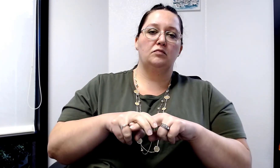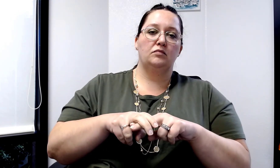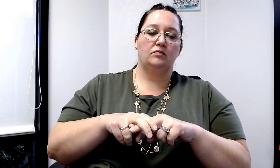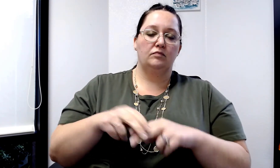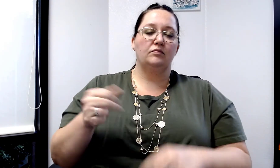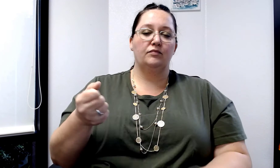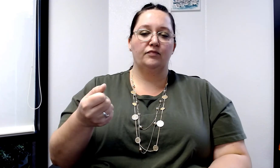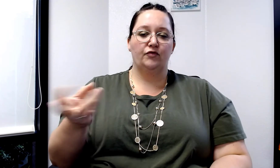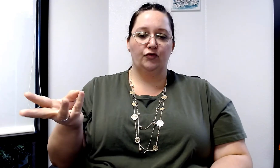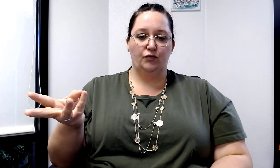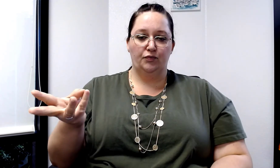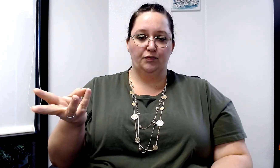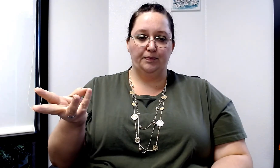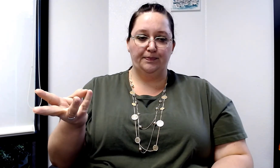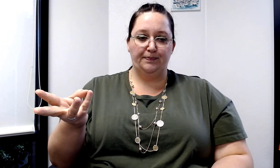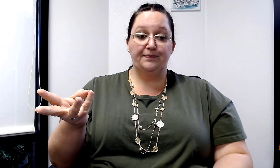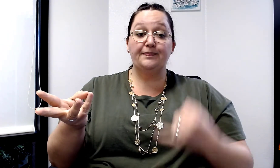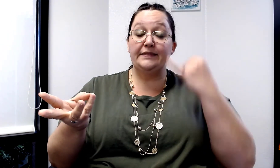I have a few chairs, right? Few.